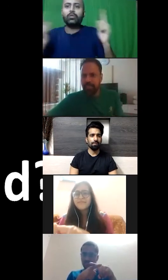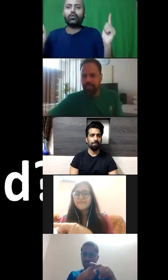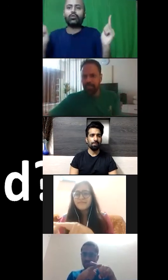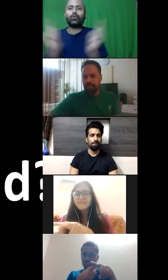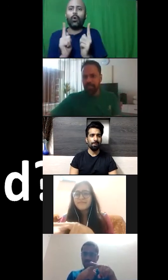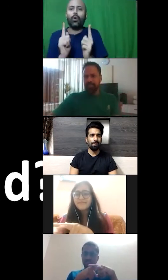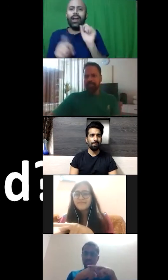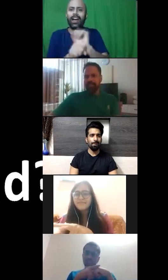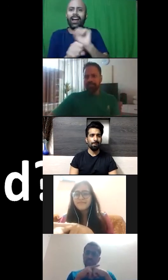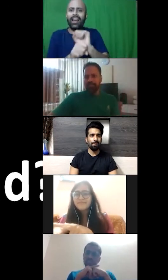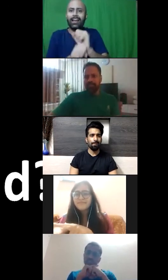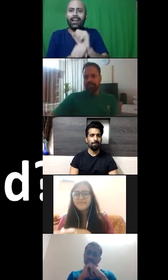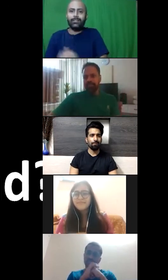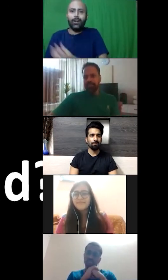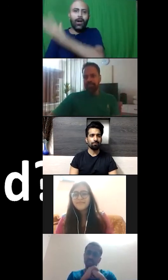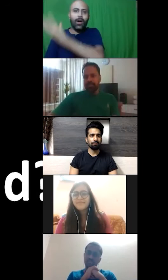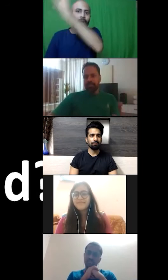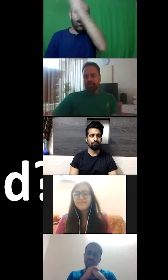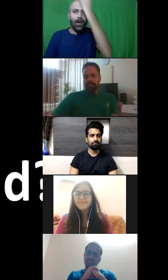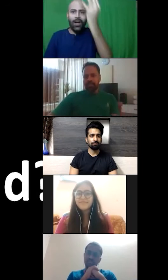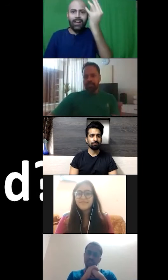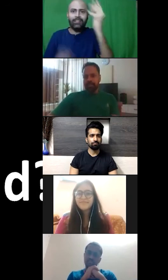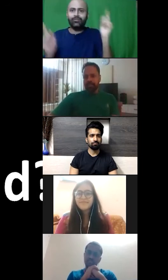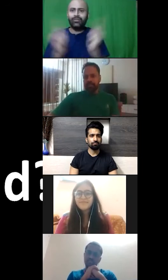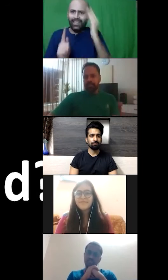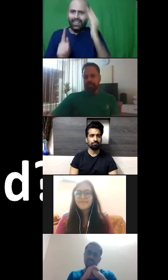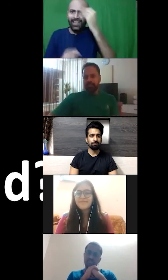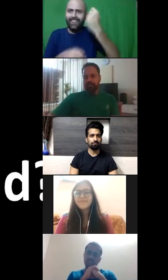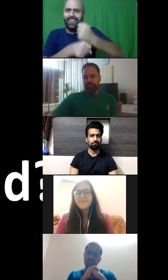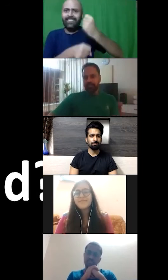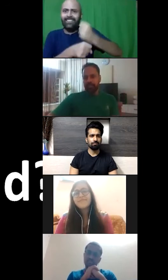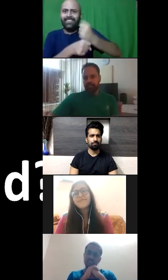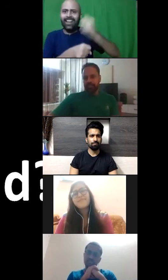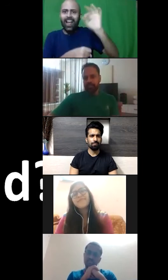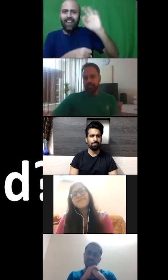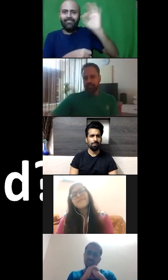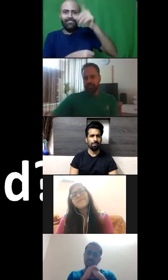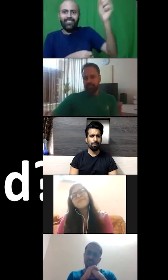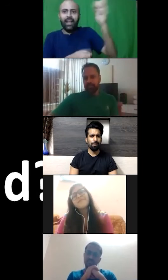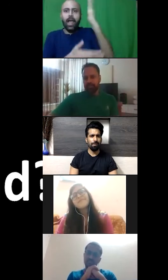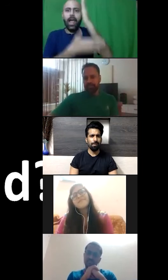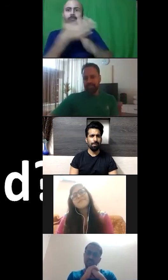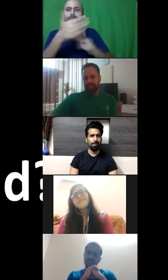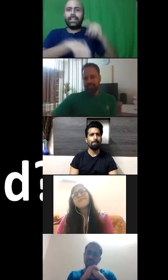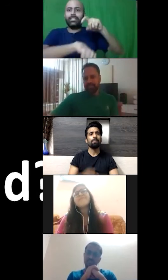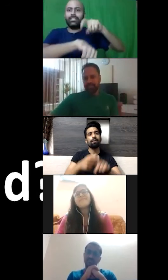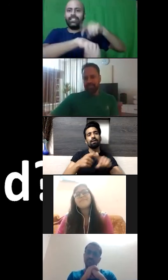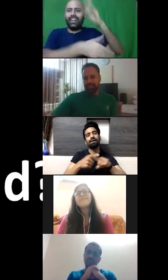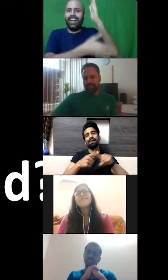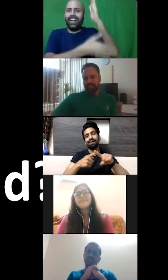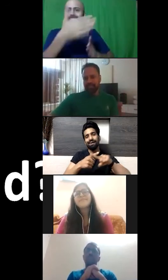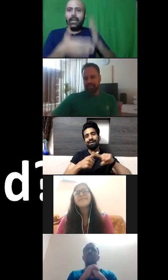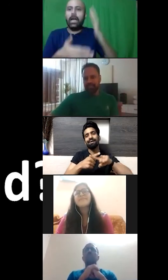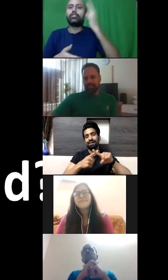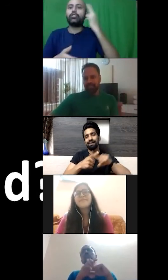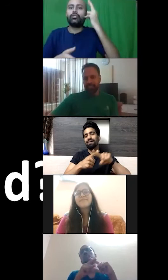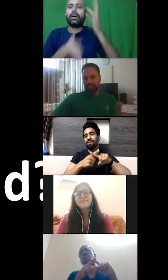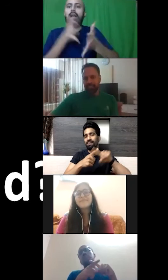Why we are signing for Saturday this way? Sometimes some offices have half day. In government offices, they have half